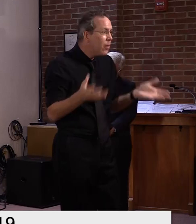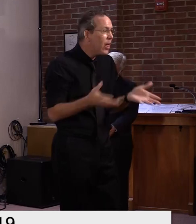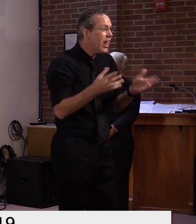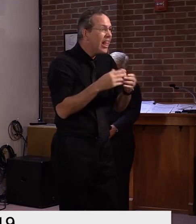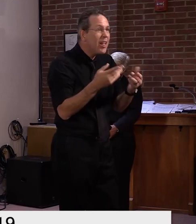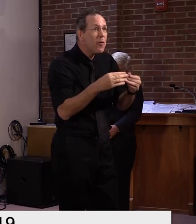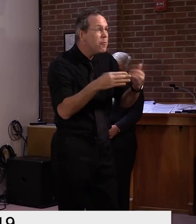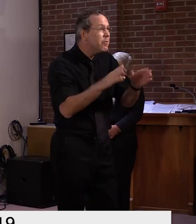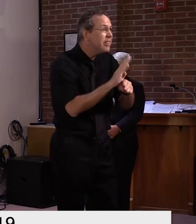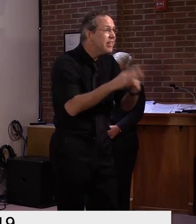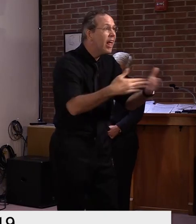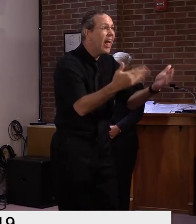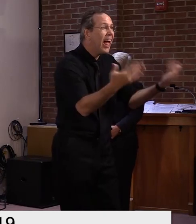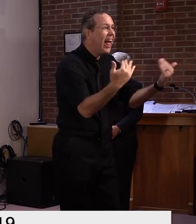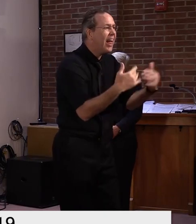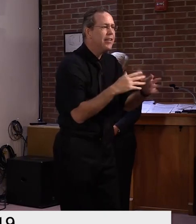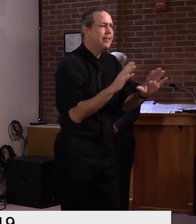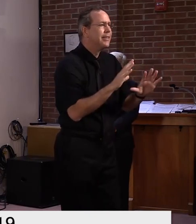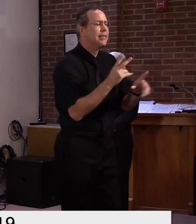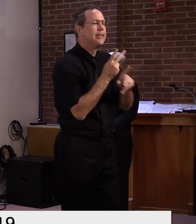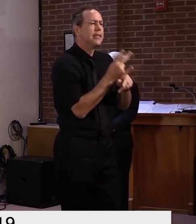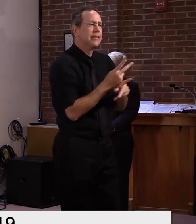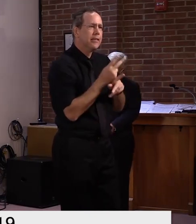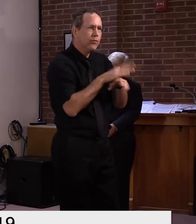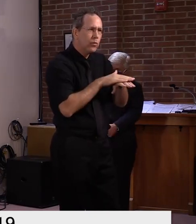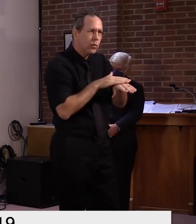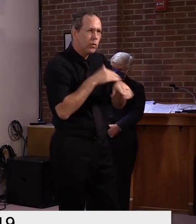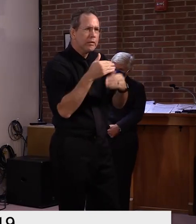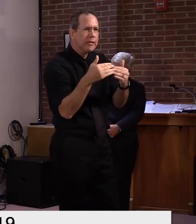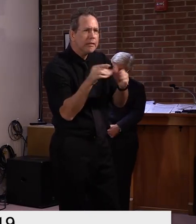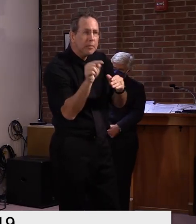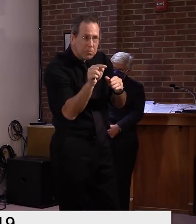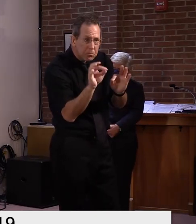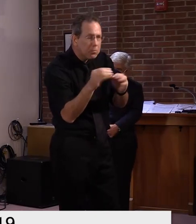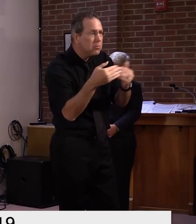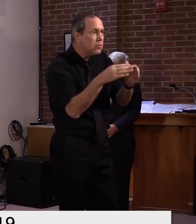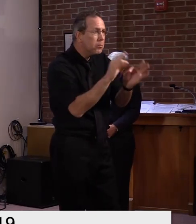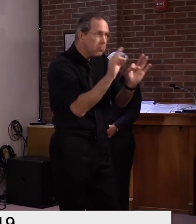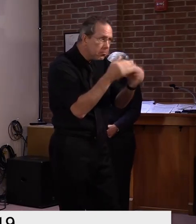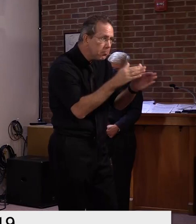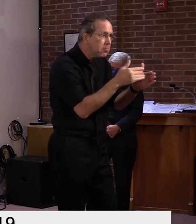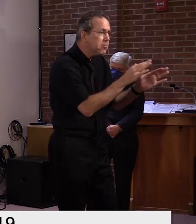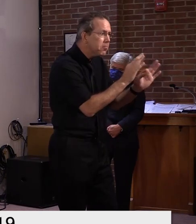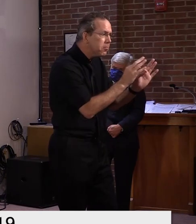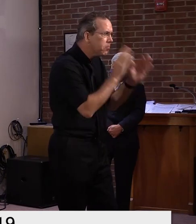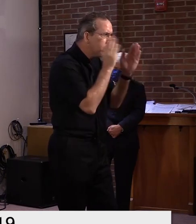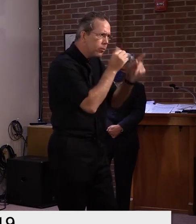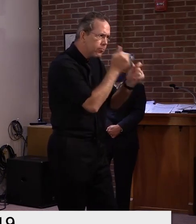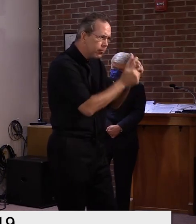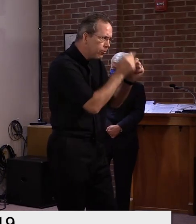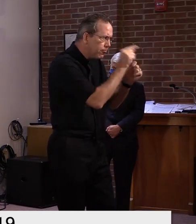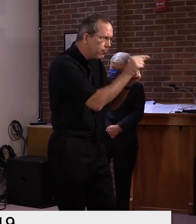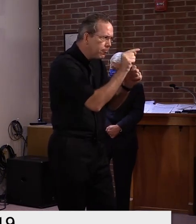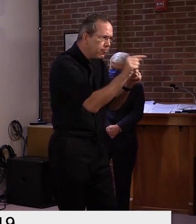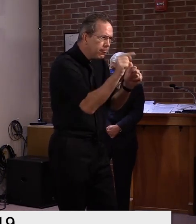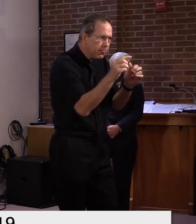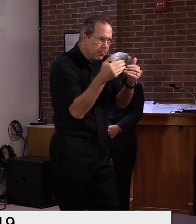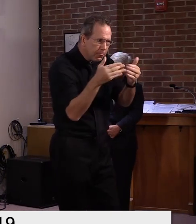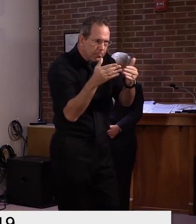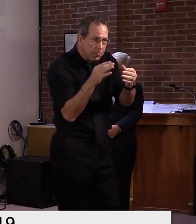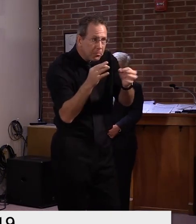spread of the virus. So now we need to focus like a laser on helping these businesses and the jobs they